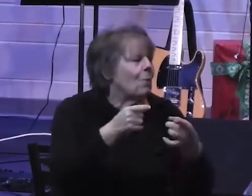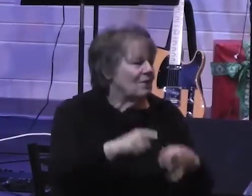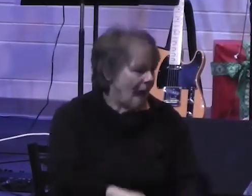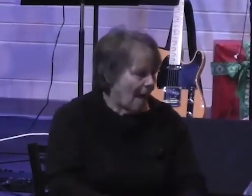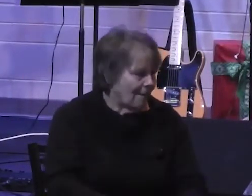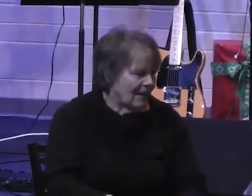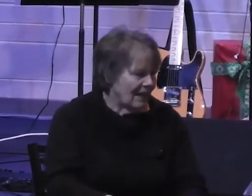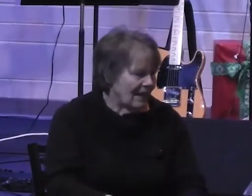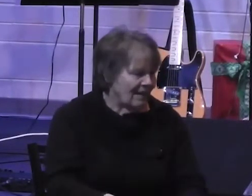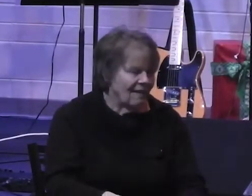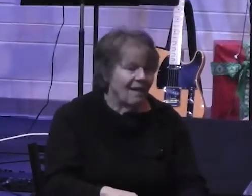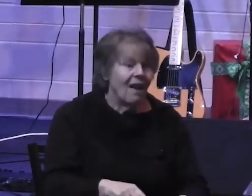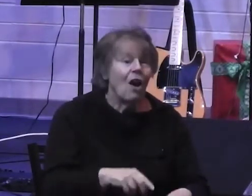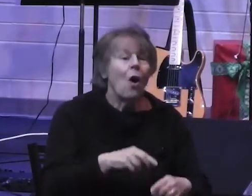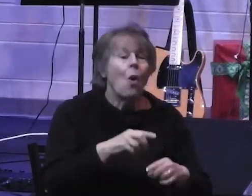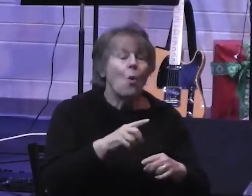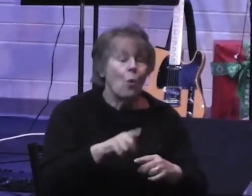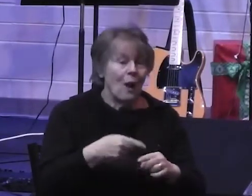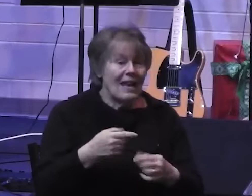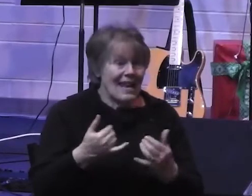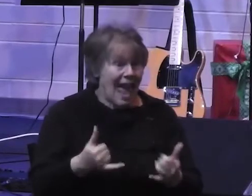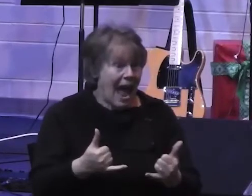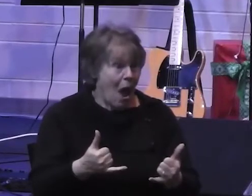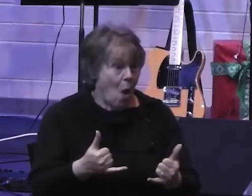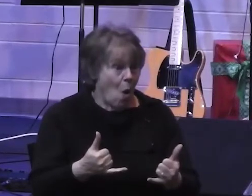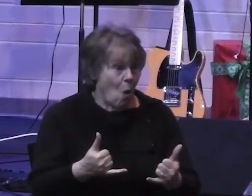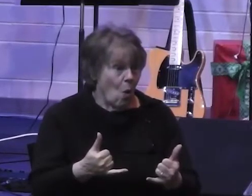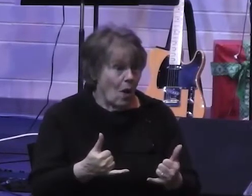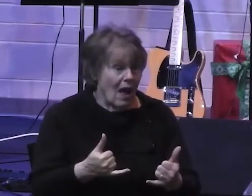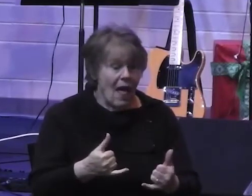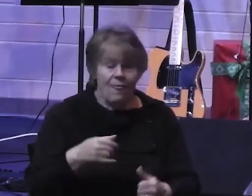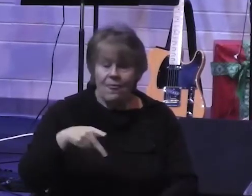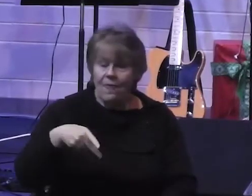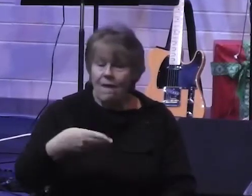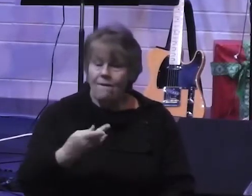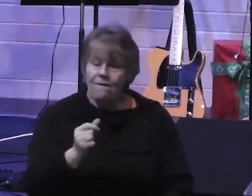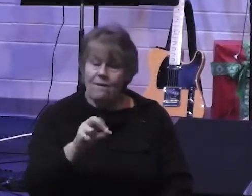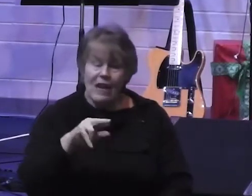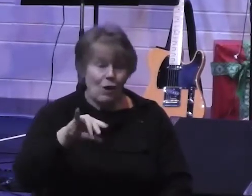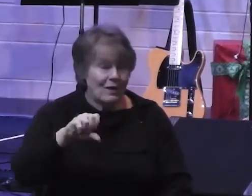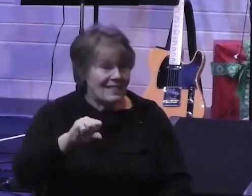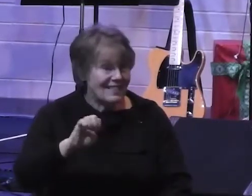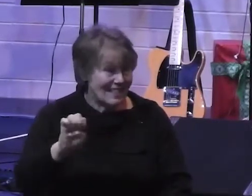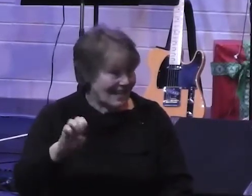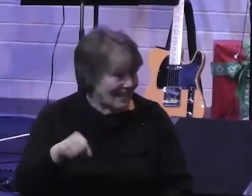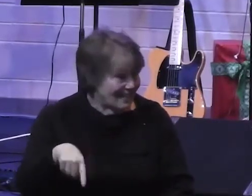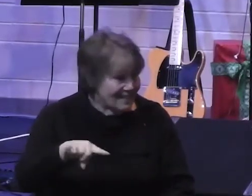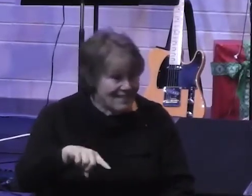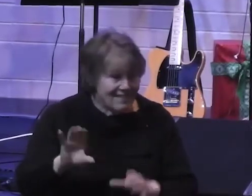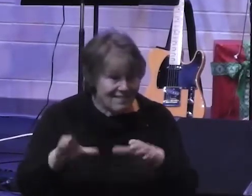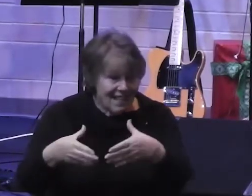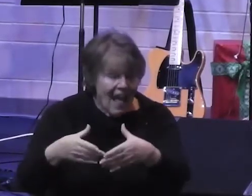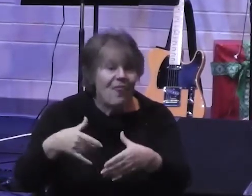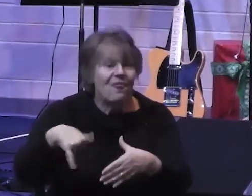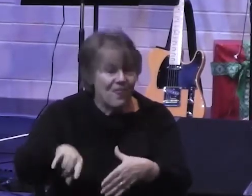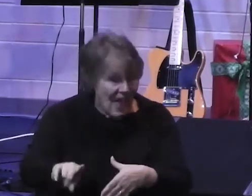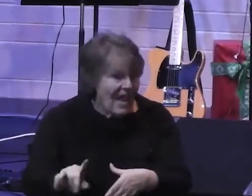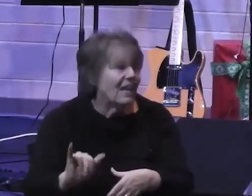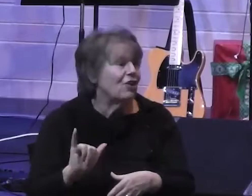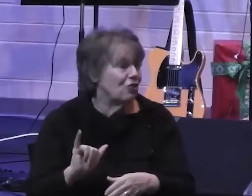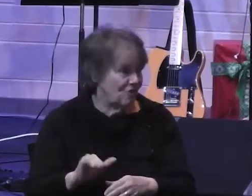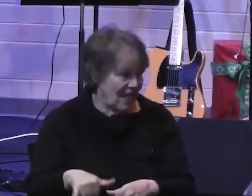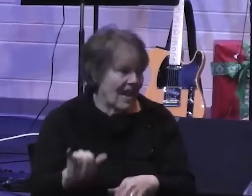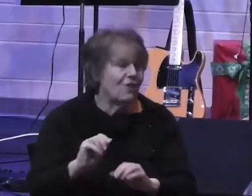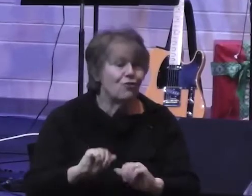now when some Pharisees try their hand at trapping Jesus. This is Matthew 22, starting